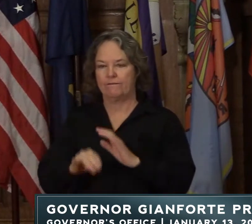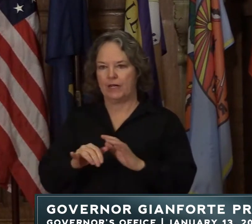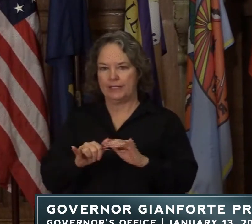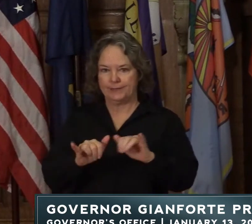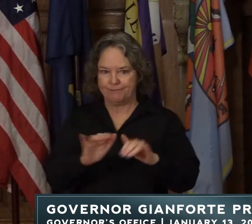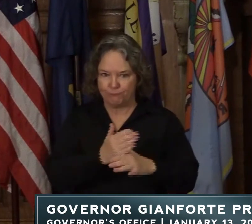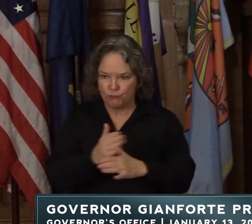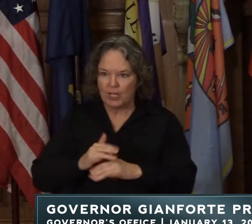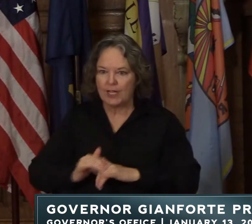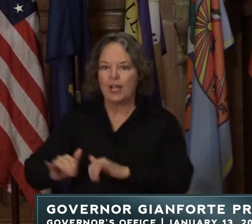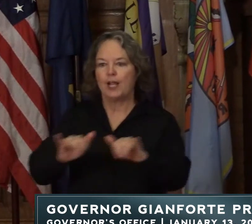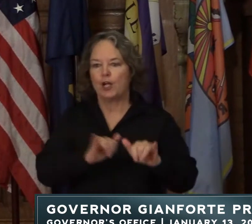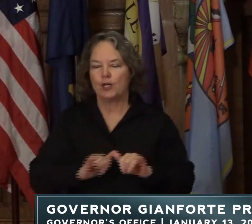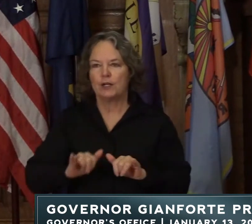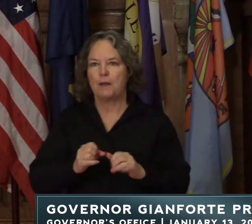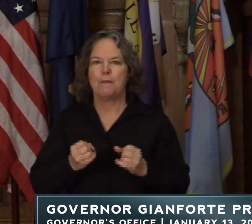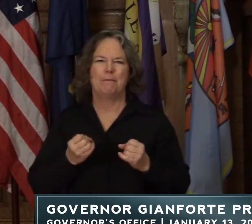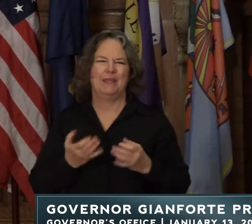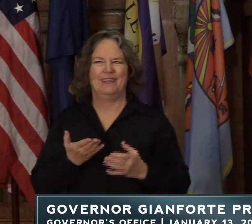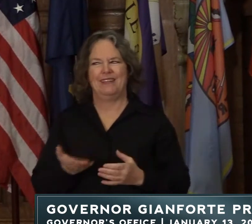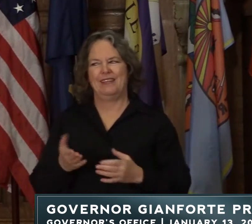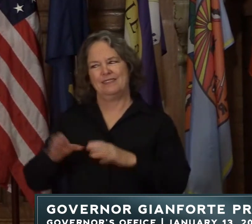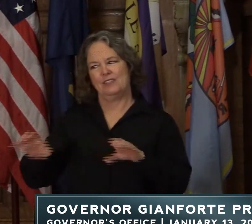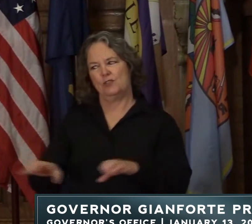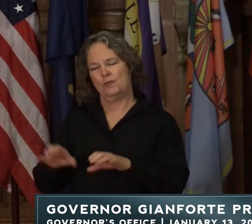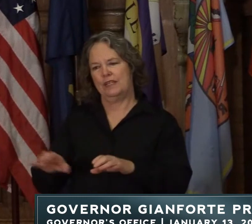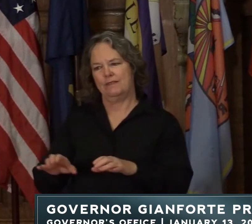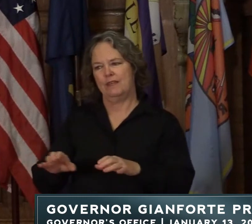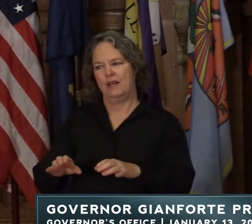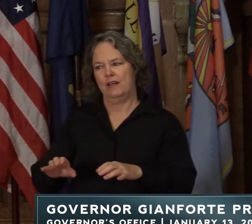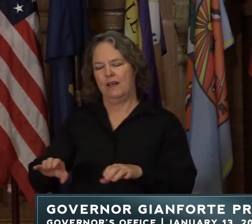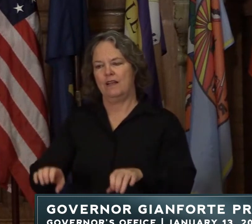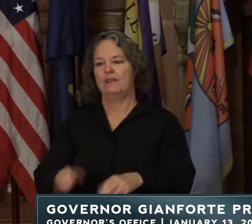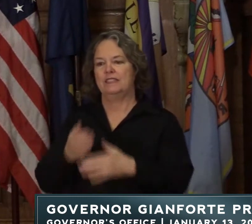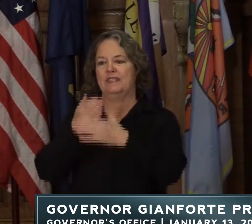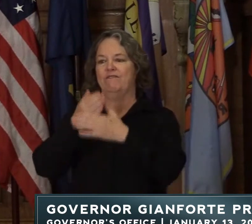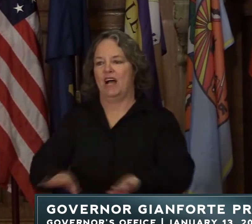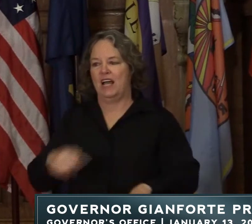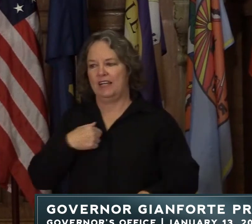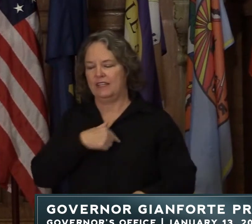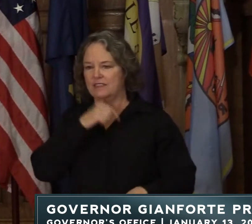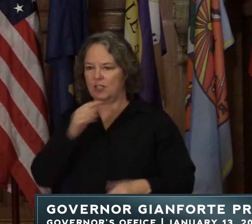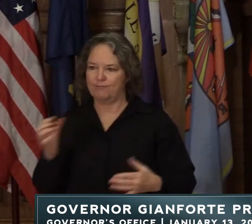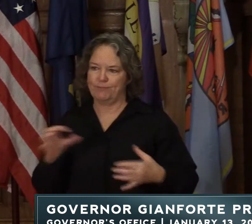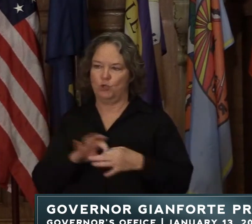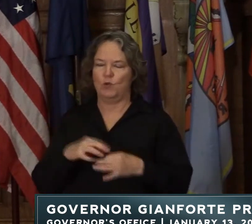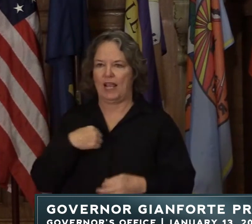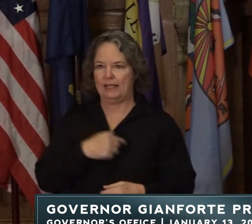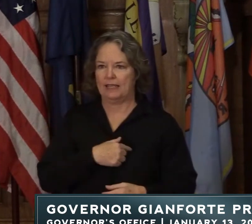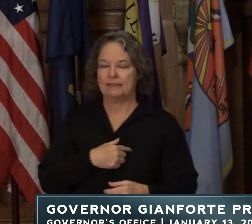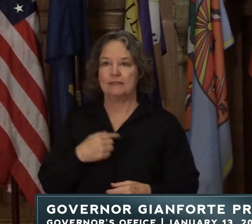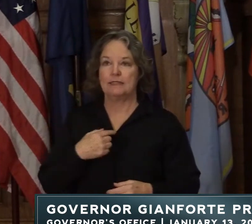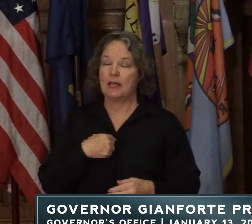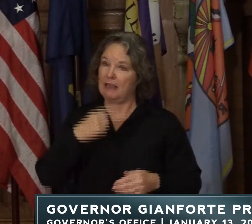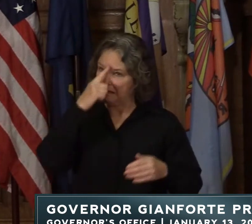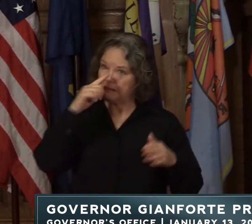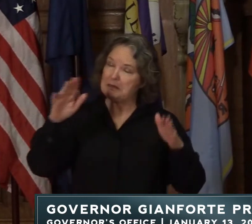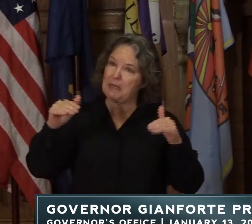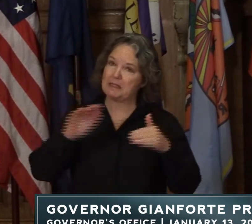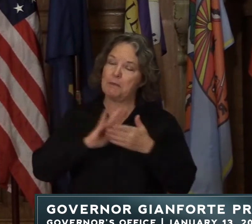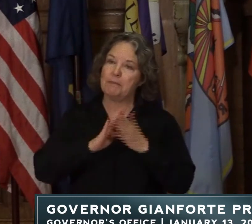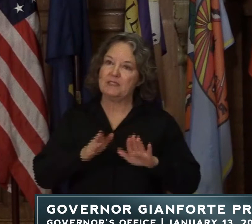There have been many steps that have been divisive. I think we should focus on bringing people together at this point. I expect a peaceful transfer of